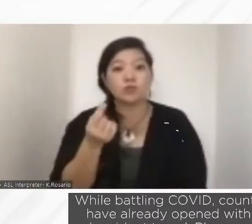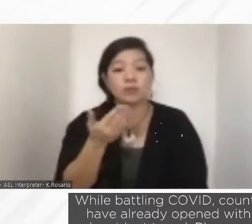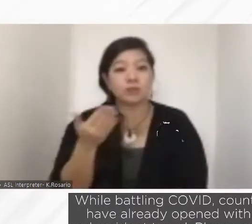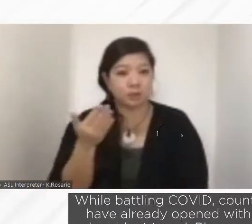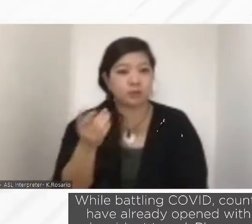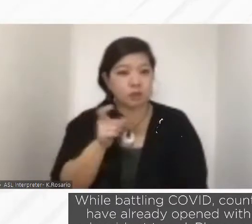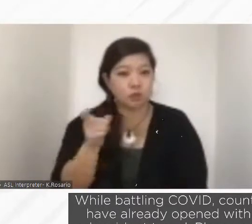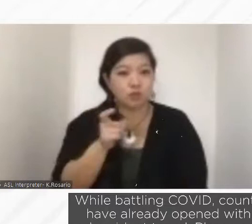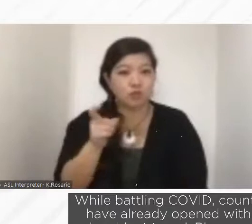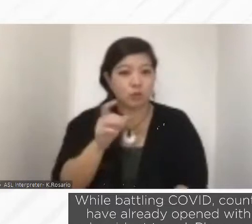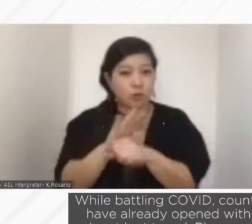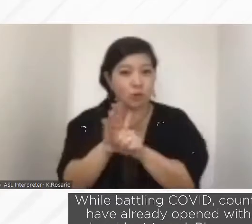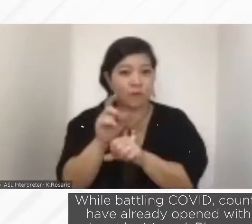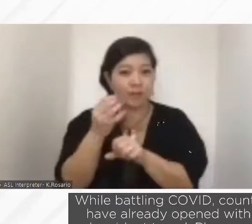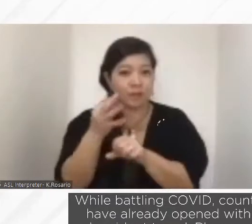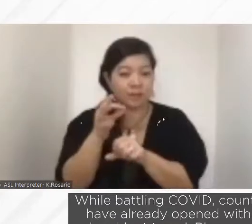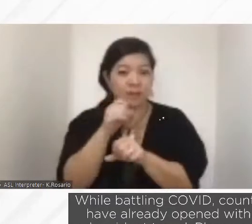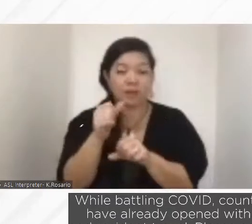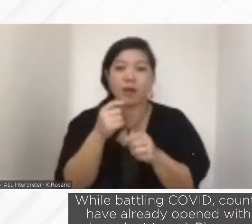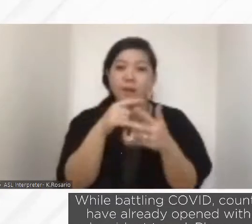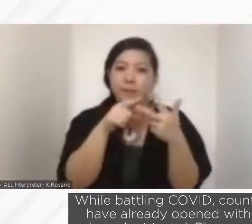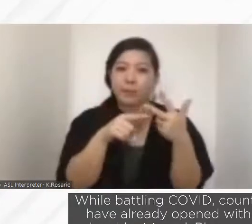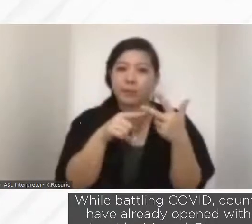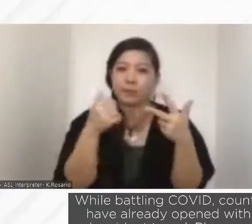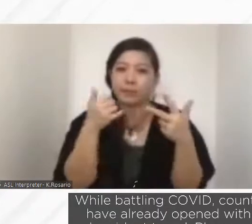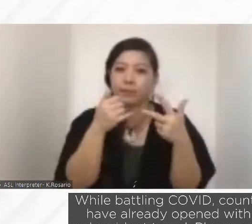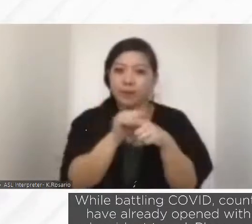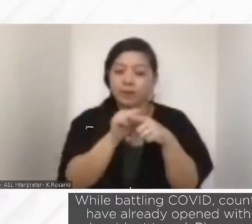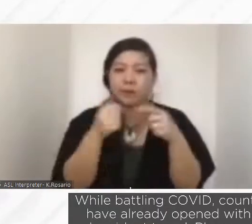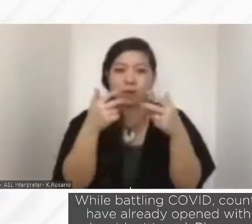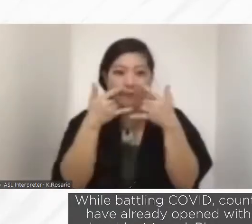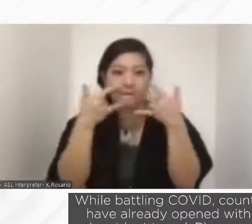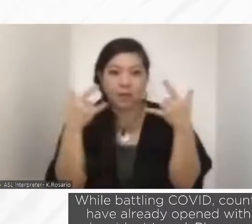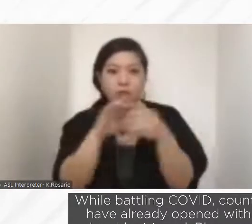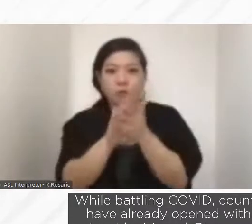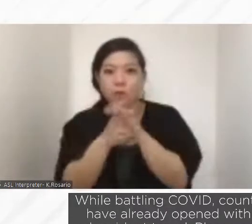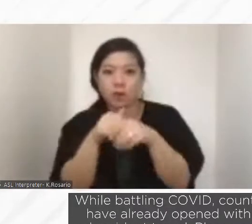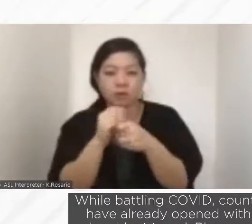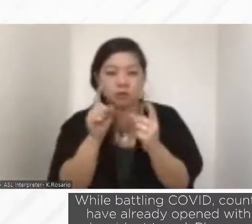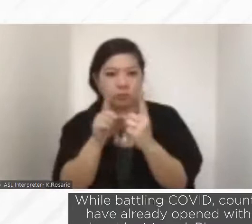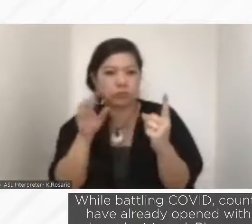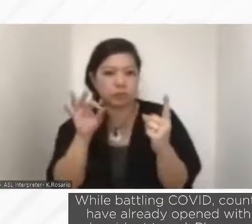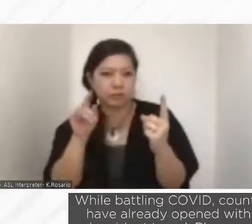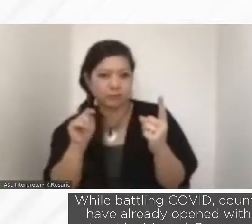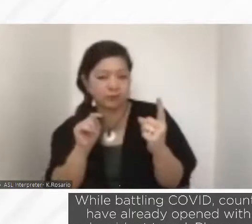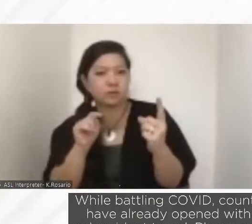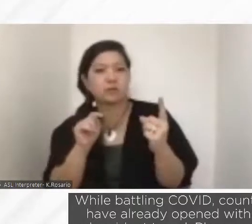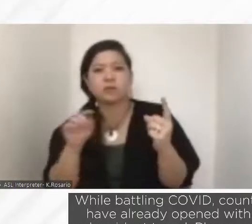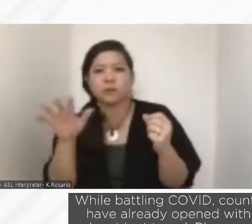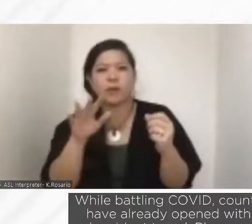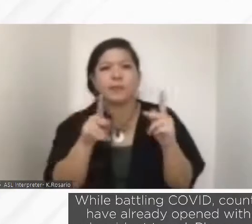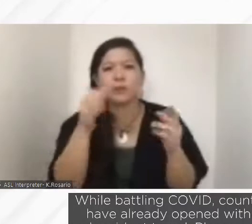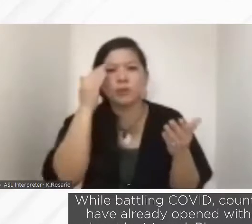control. Practice my 3 W's. Wear a mask, wash your hands, watch your distance, even around people who you